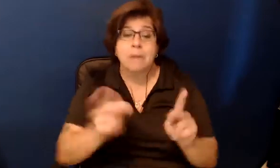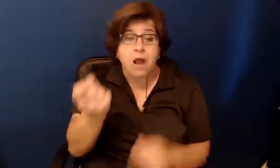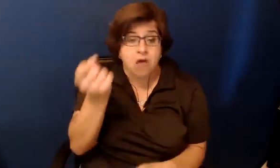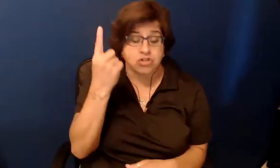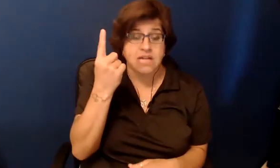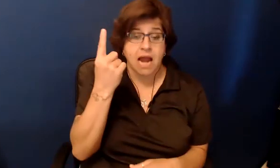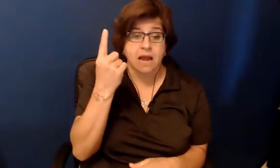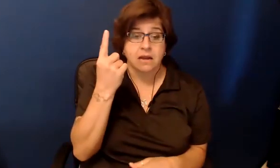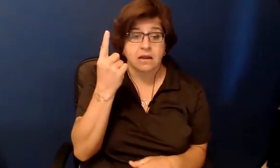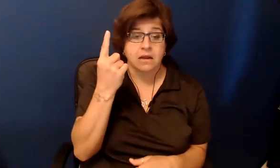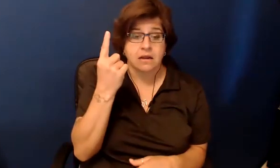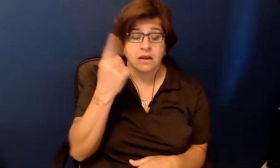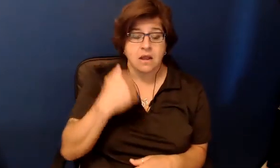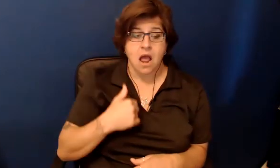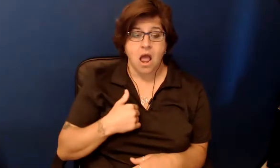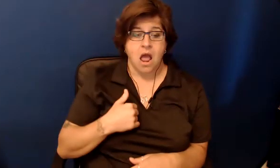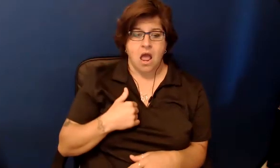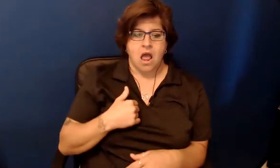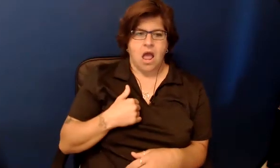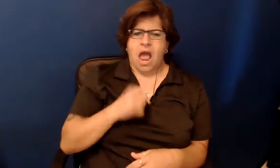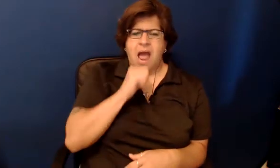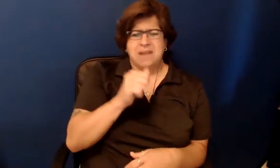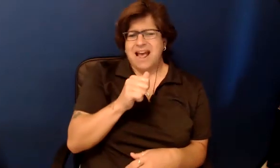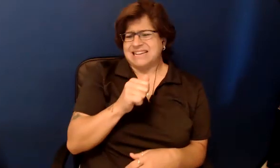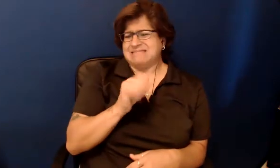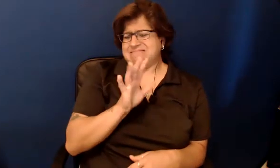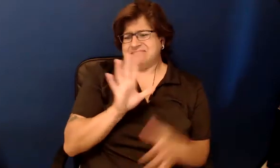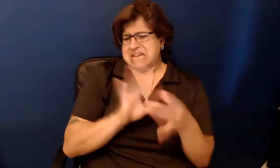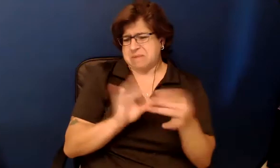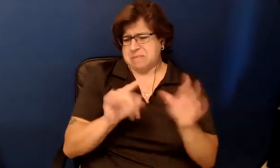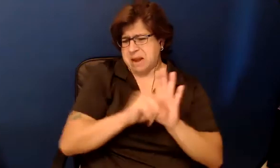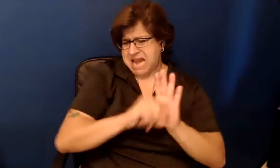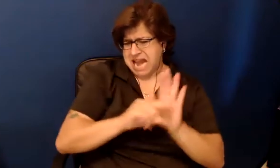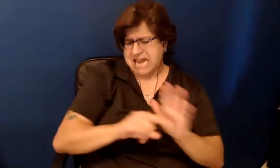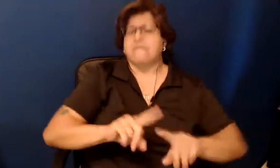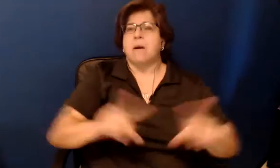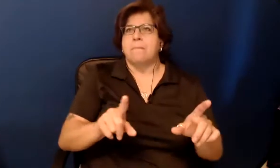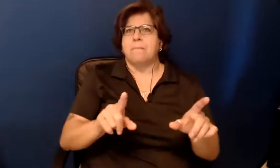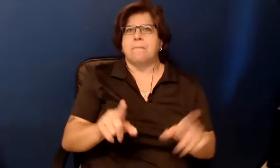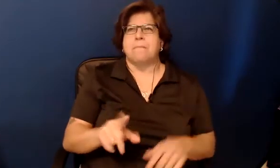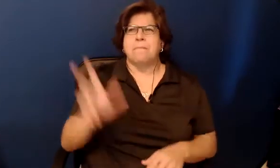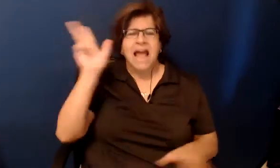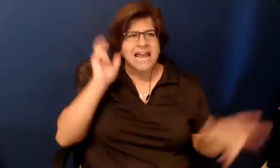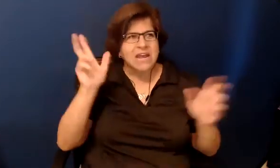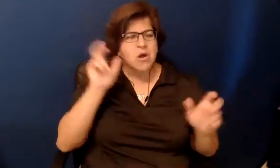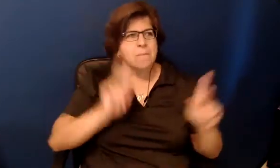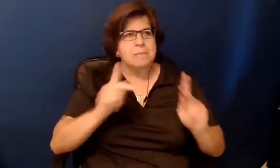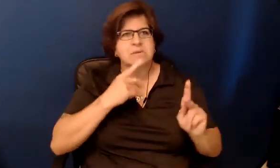you. So I want people to understand it. And I'm not bad-mouthing anybody, okay? But I go to meetings where